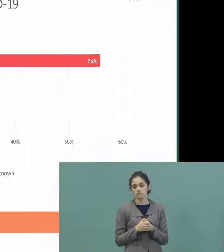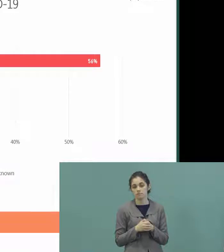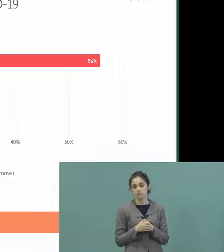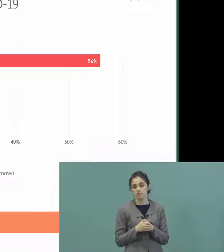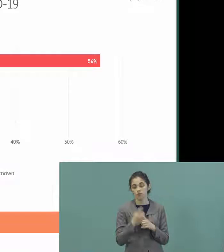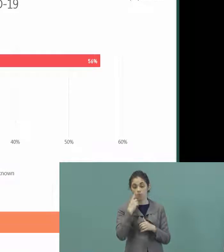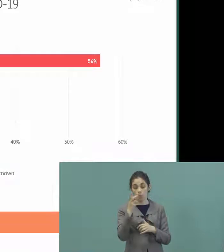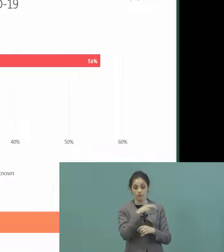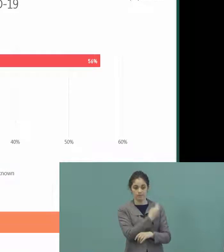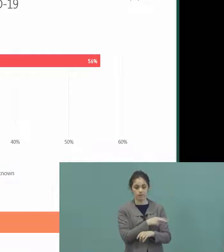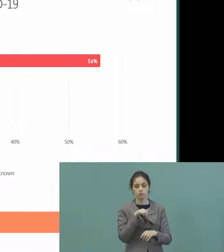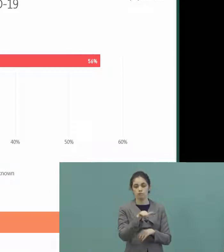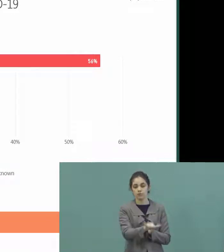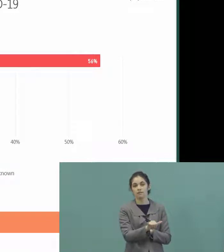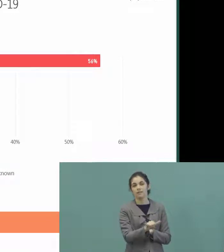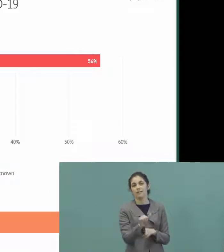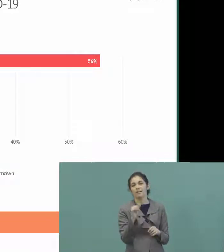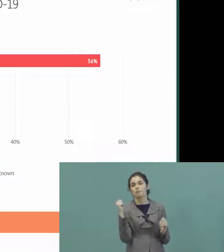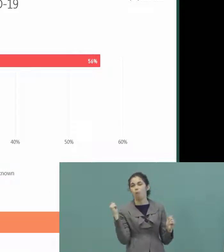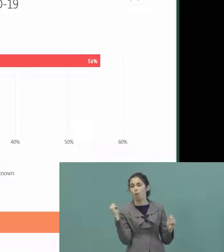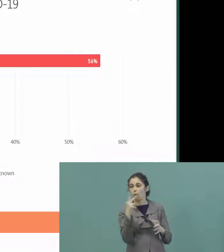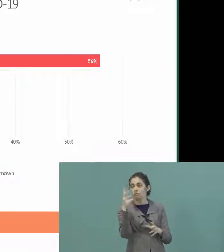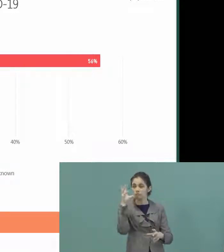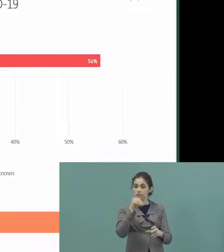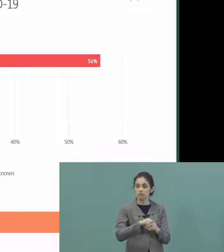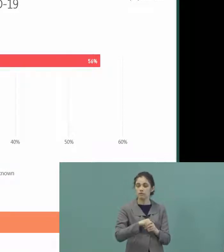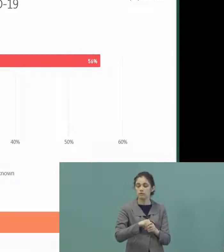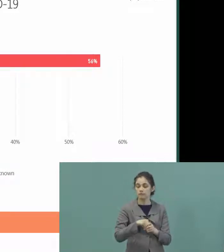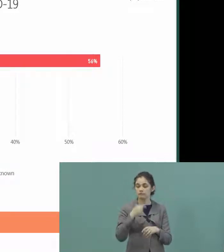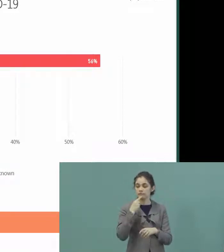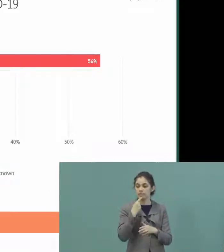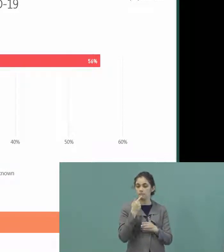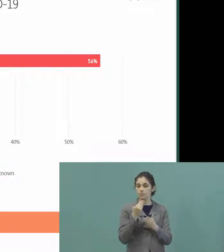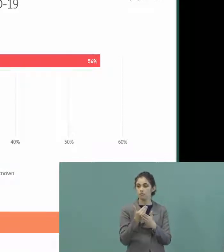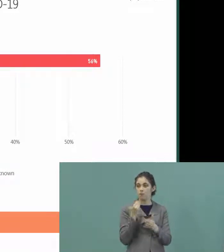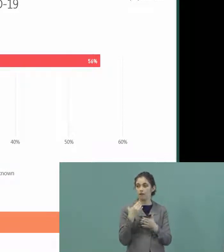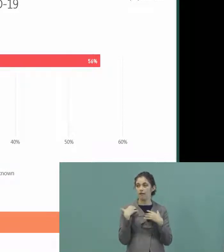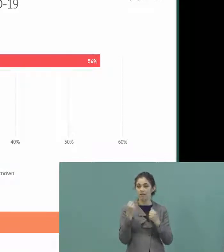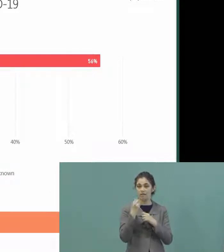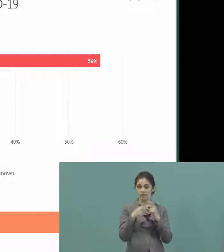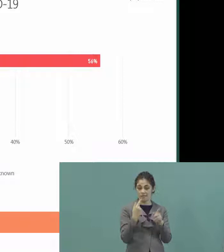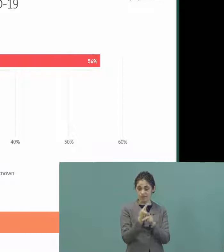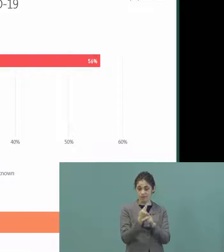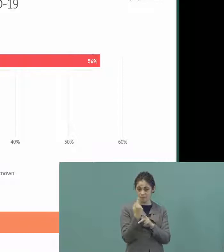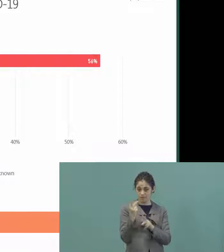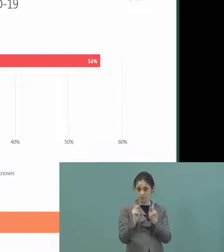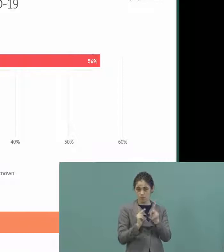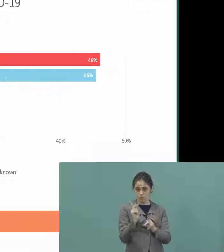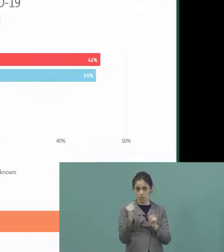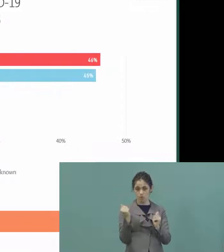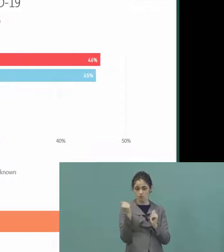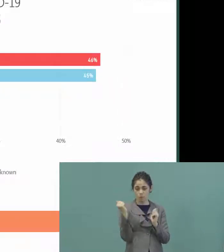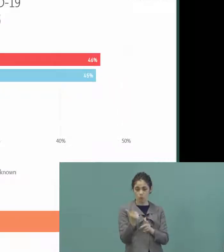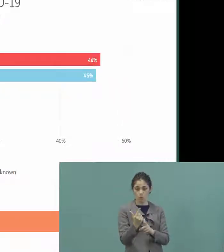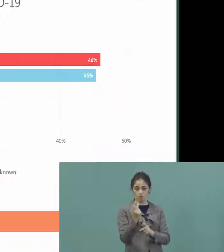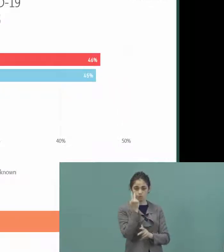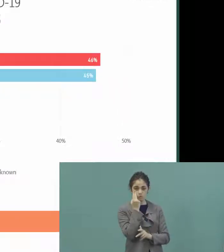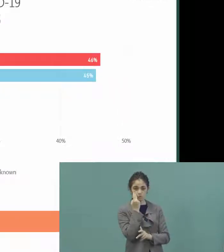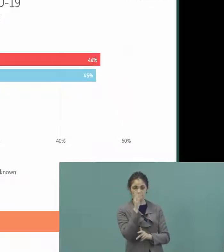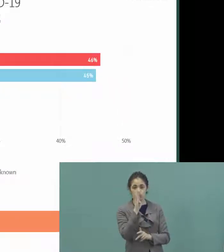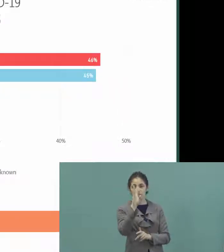For hospitalizations, this is all cases. Earlier I referenced just healthcare workers only. For all cases, you'll